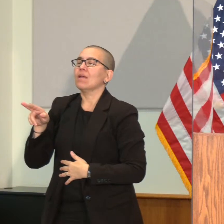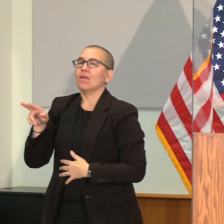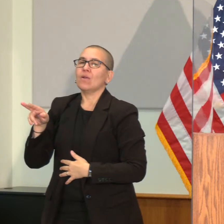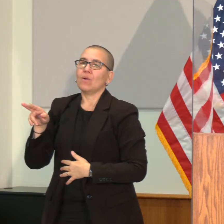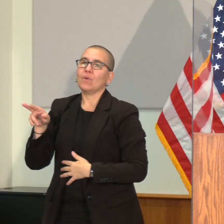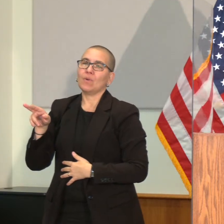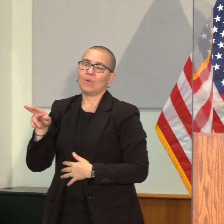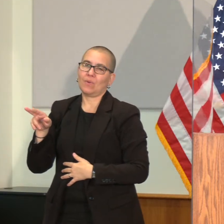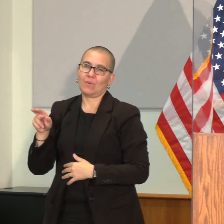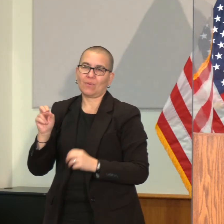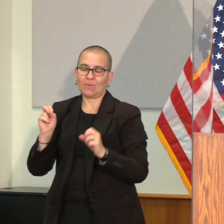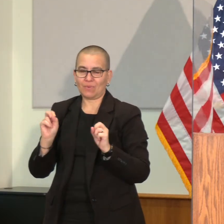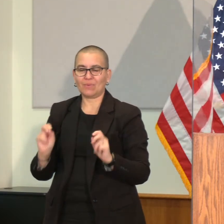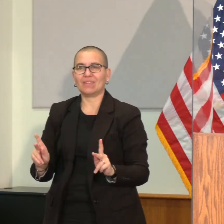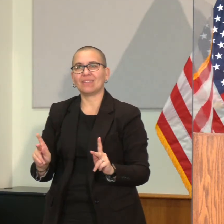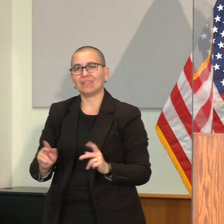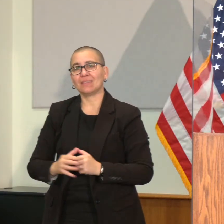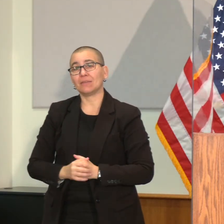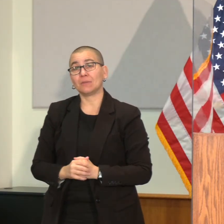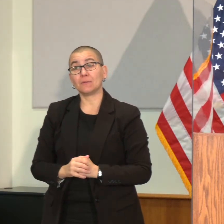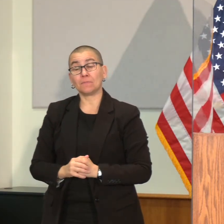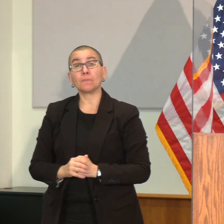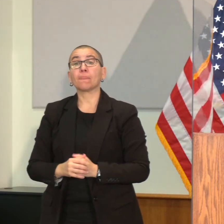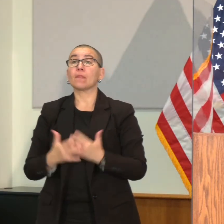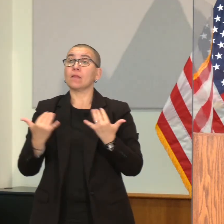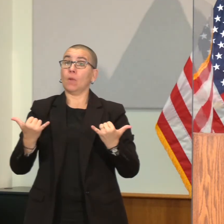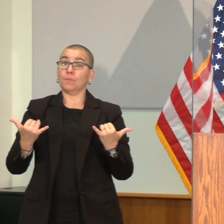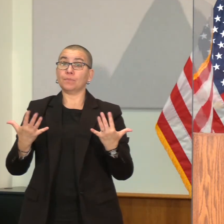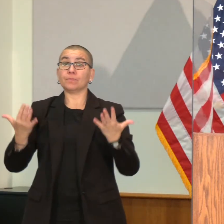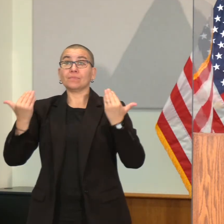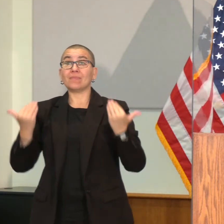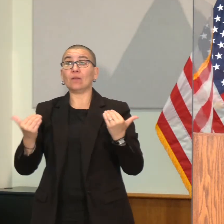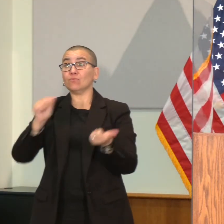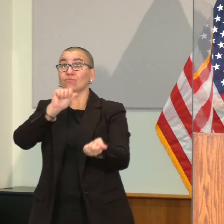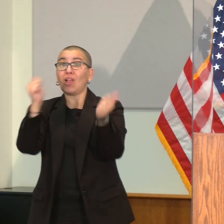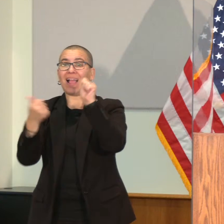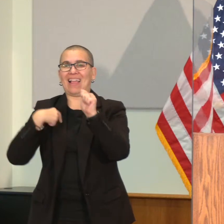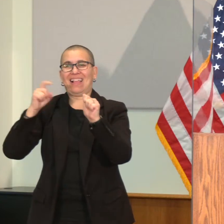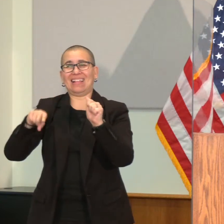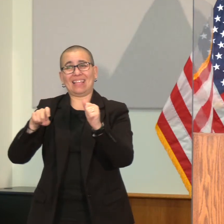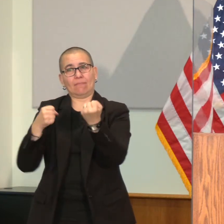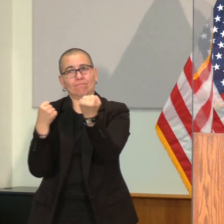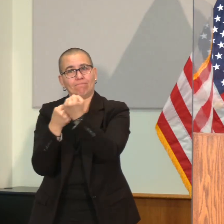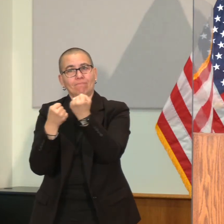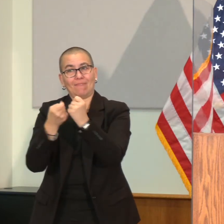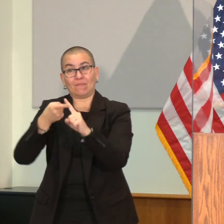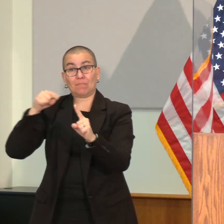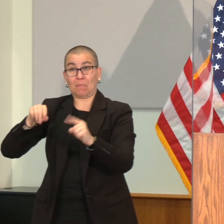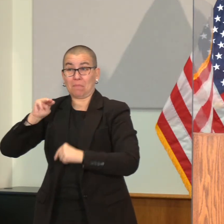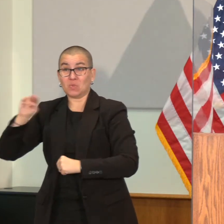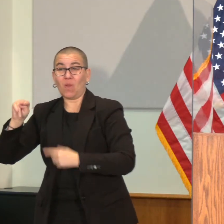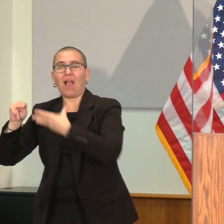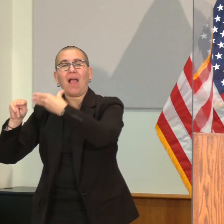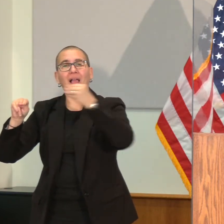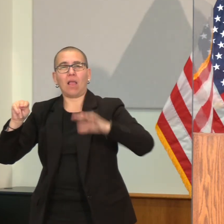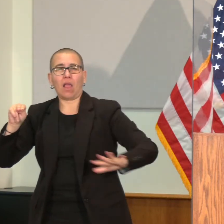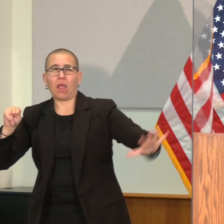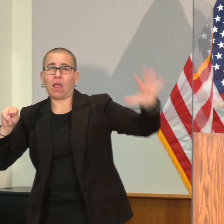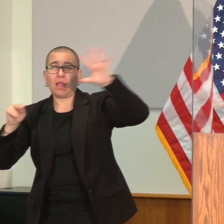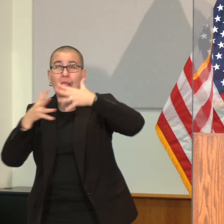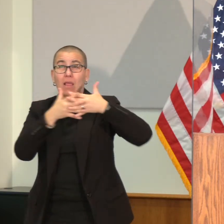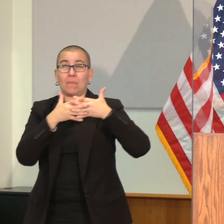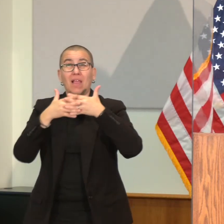that change is being advocated not just by Minnesotans and Americans across the country who watch that trial. It's